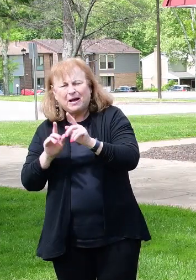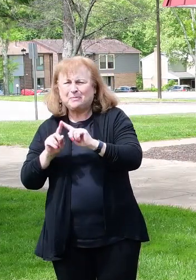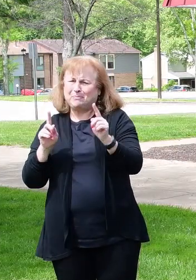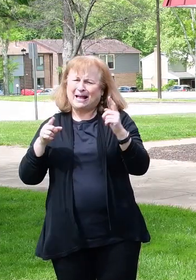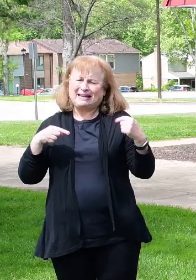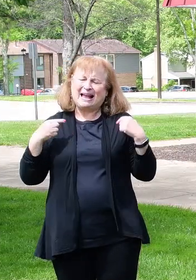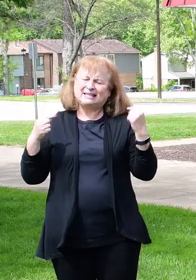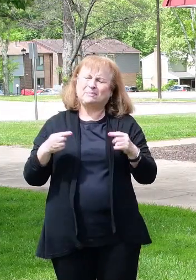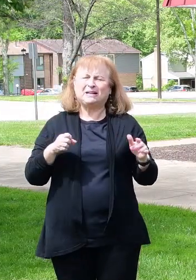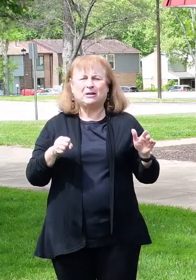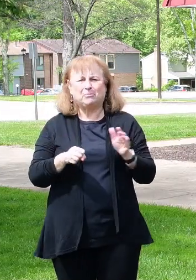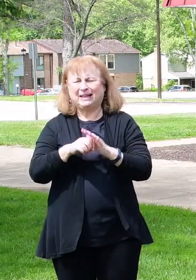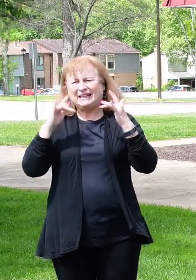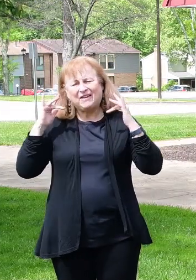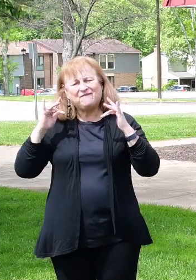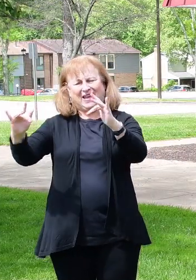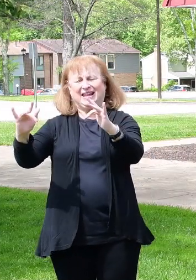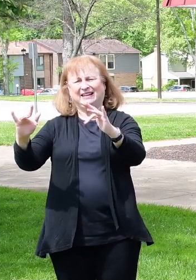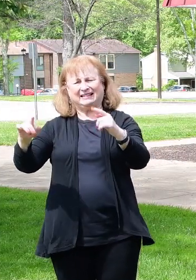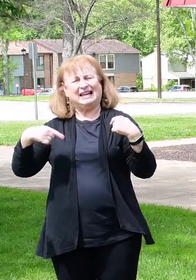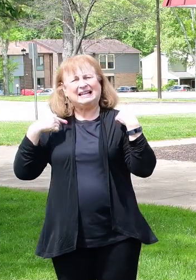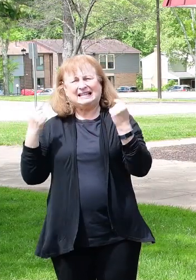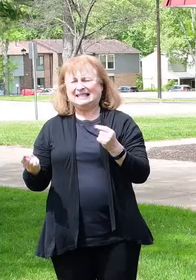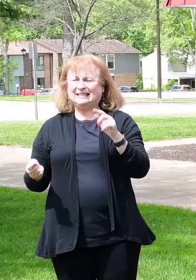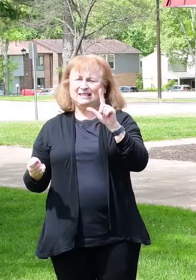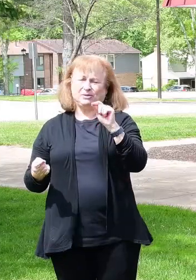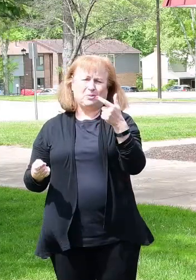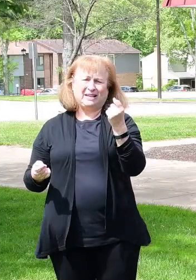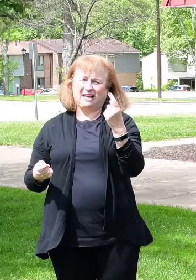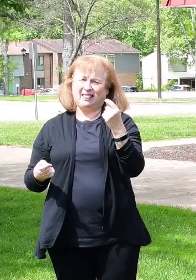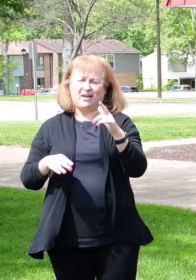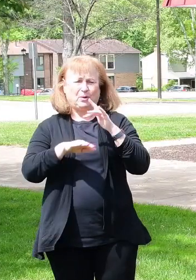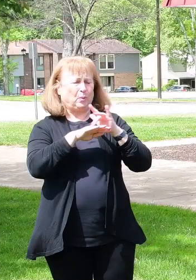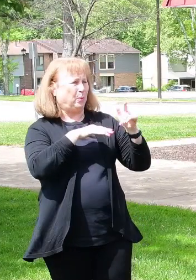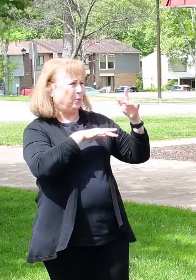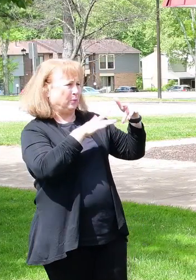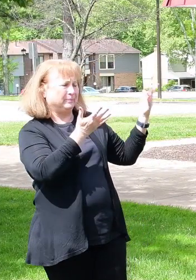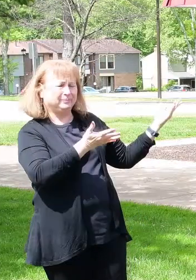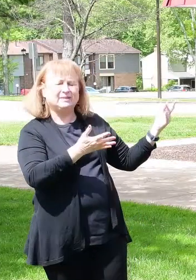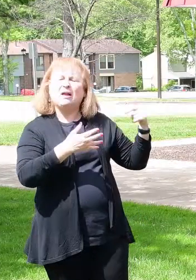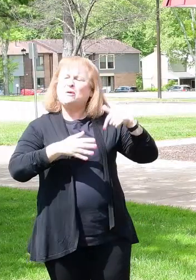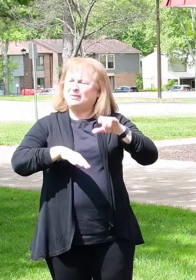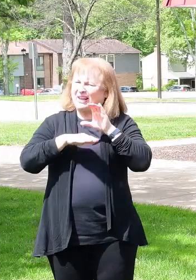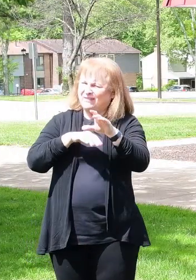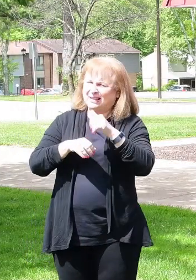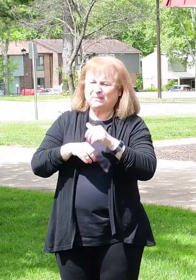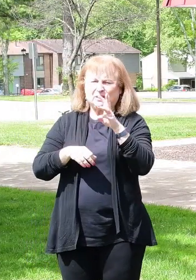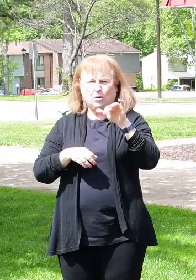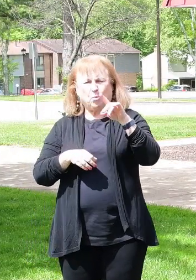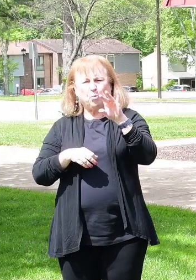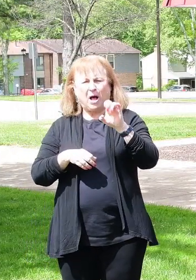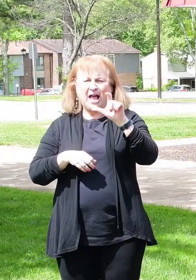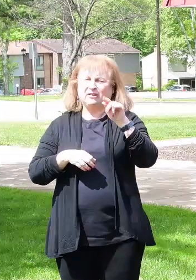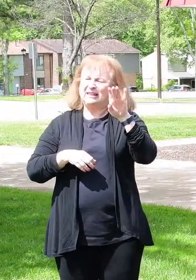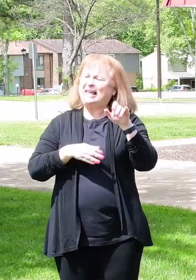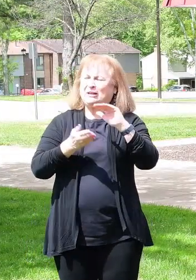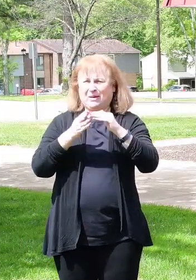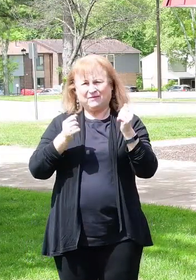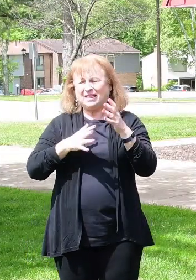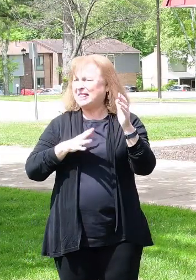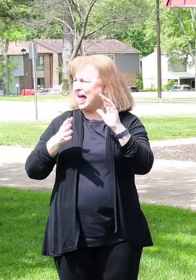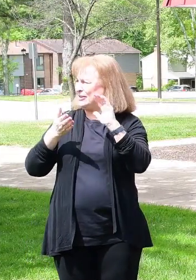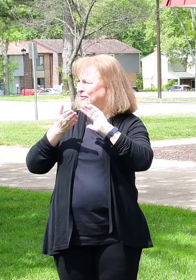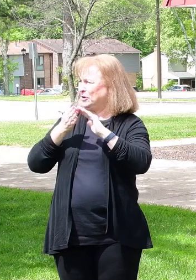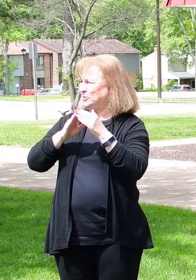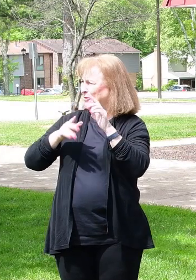has been completely vacant since 2011. With this investment into the Wild Lake community, and we have a lot of